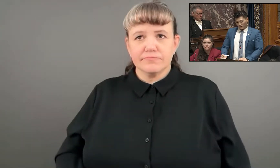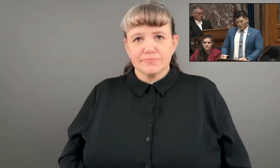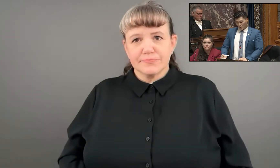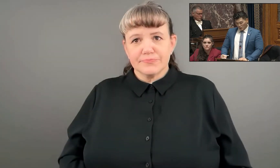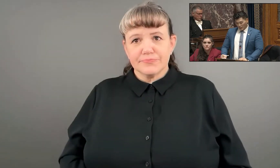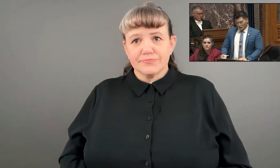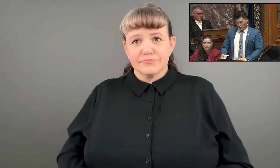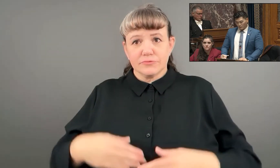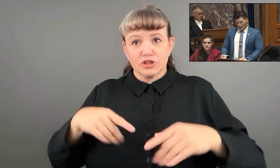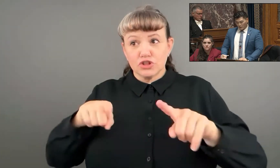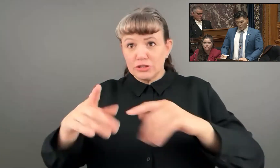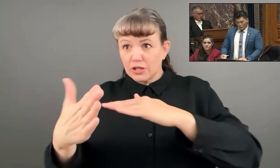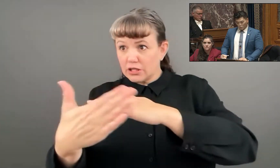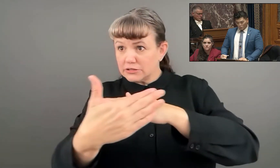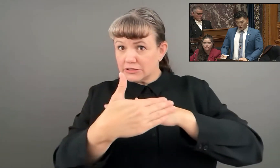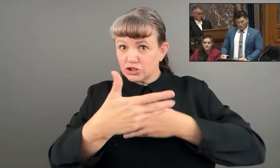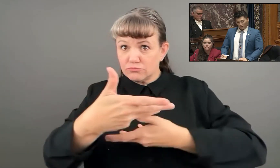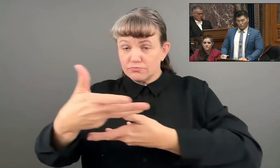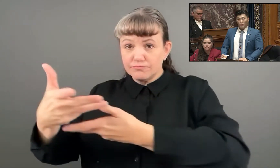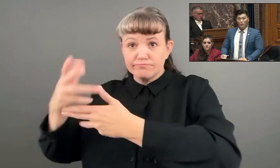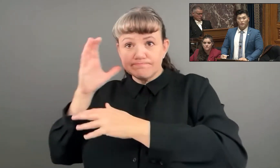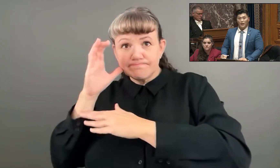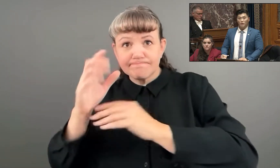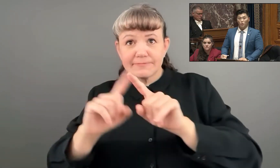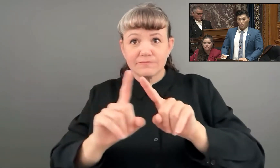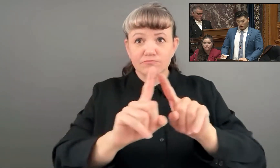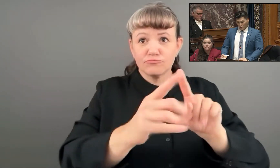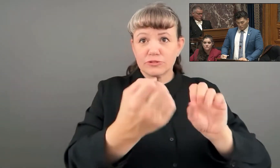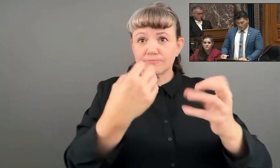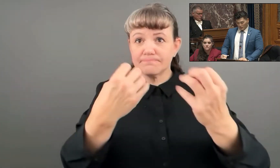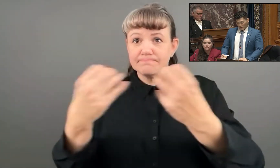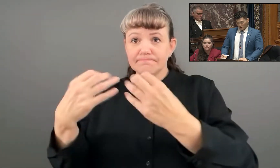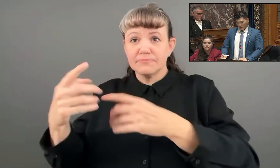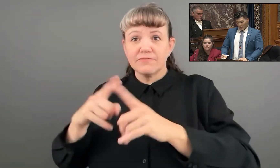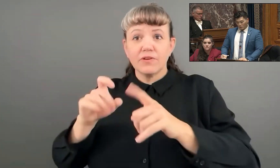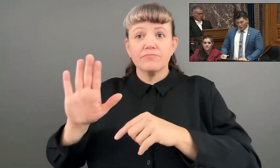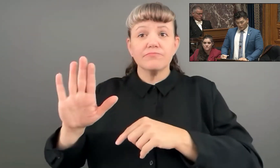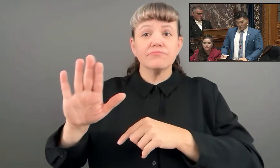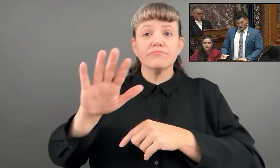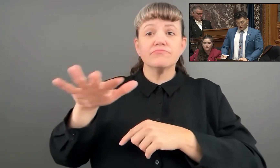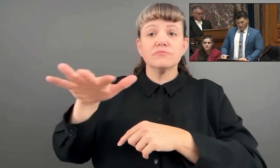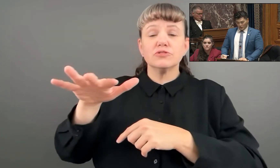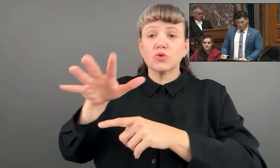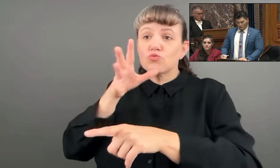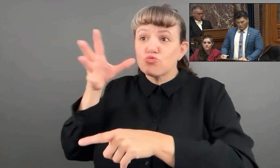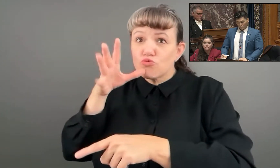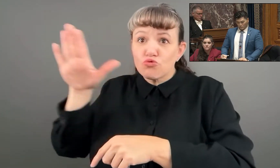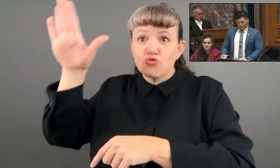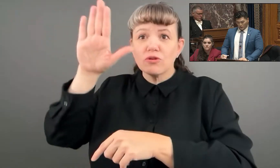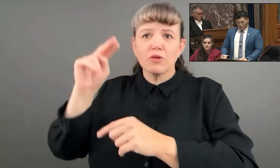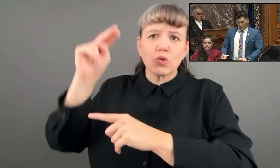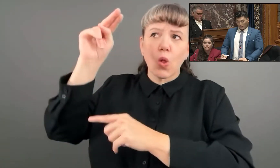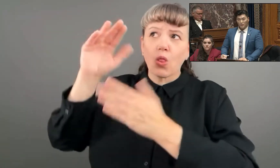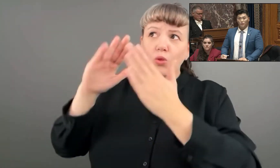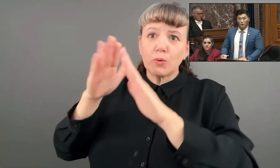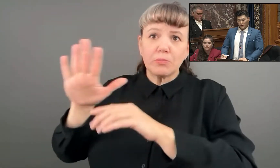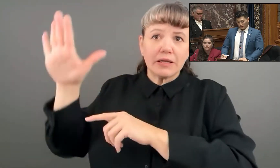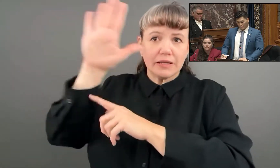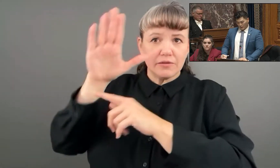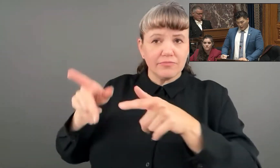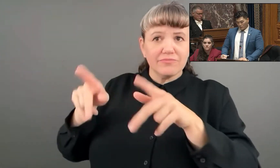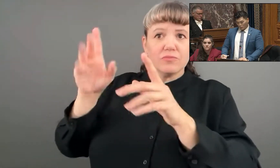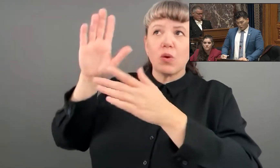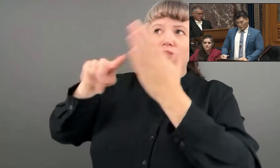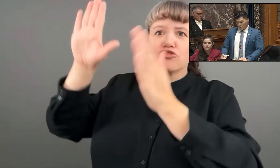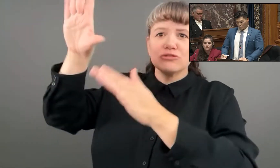needs and challenges faced by rural, remote, and northern communities, as well as First Nations. These